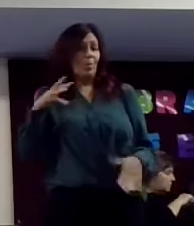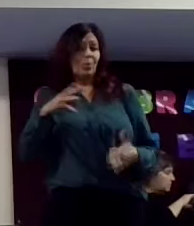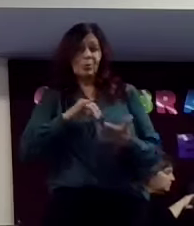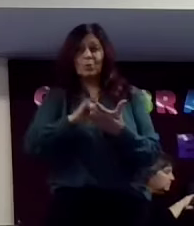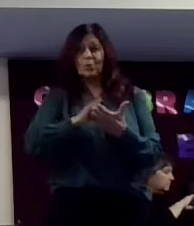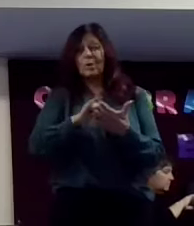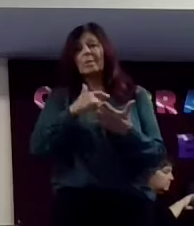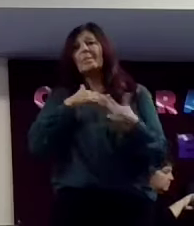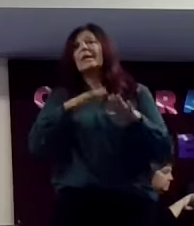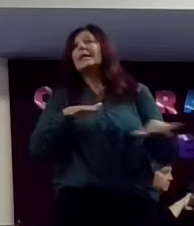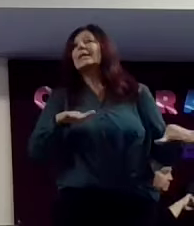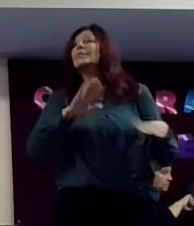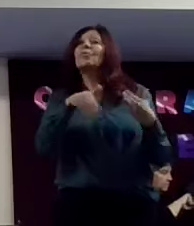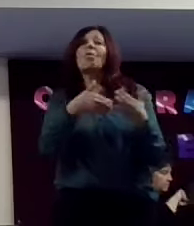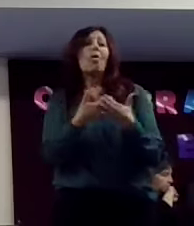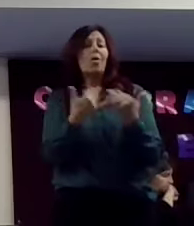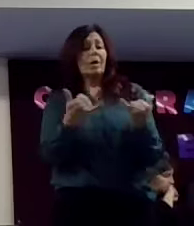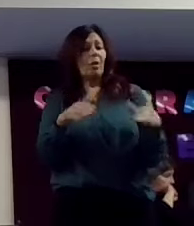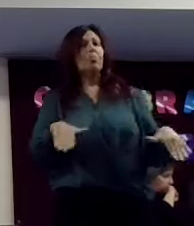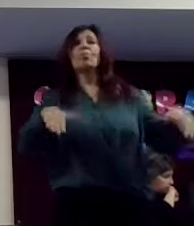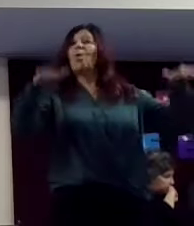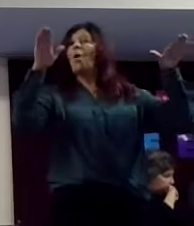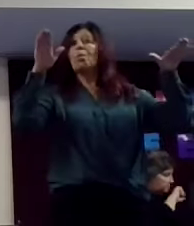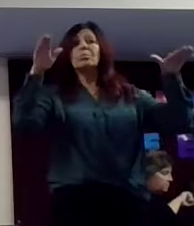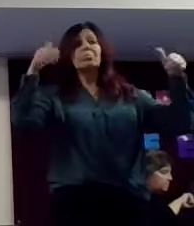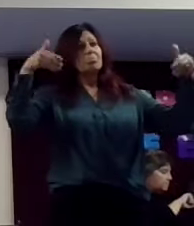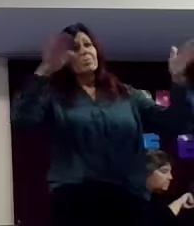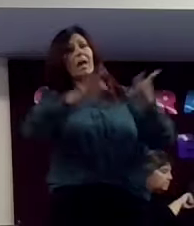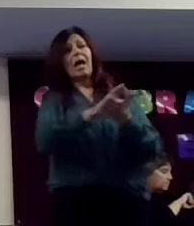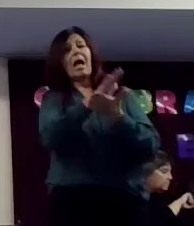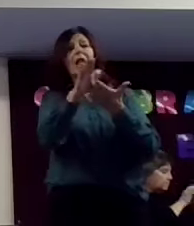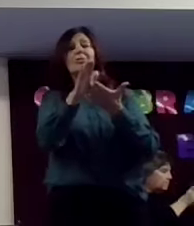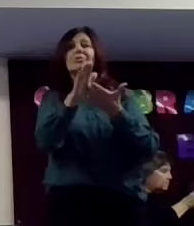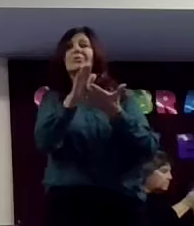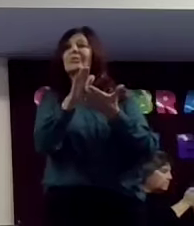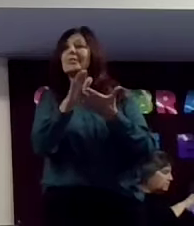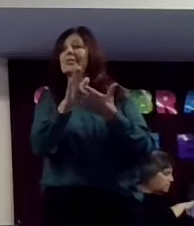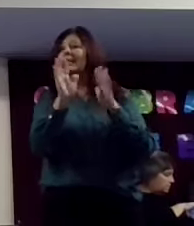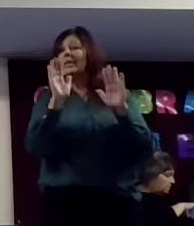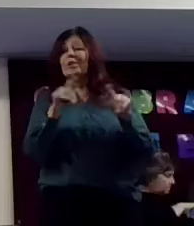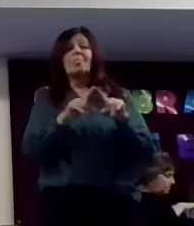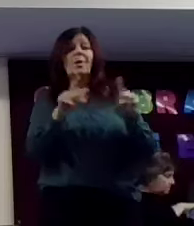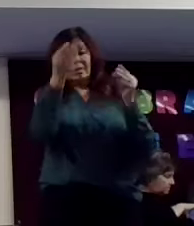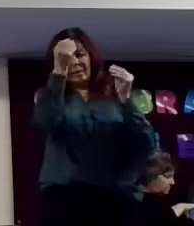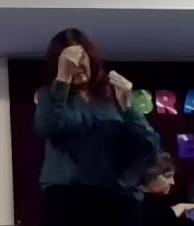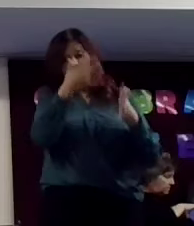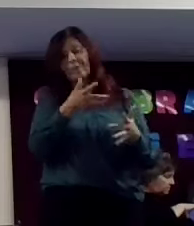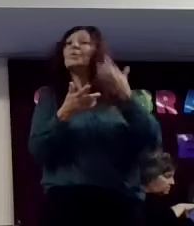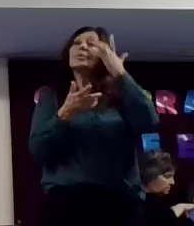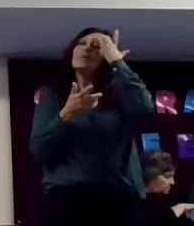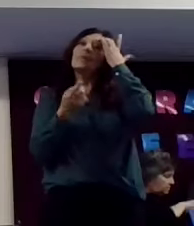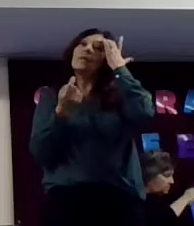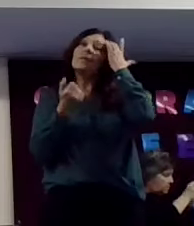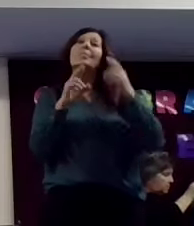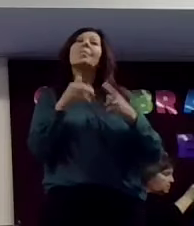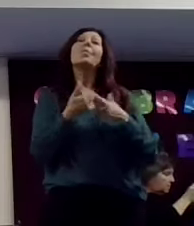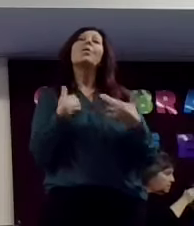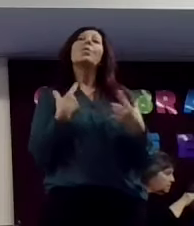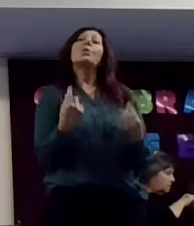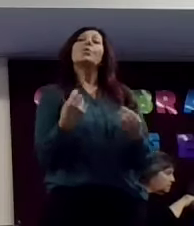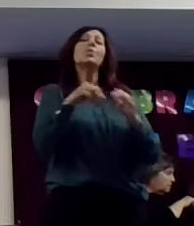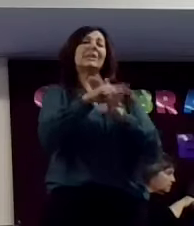York, and my kids are all now grown and off in college and afterwards, but I can tell you a little bit about what we do